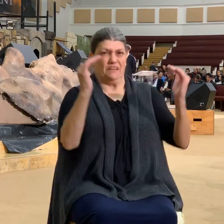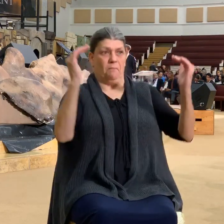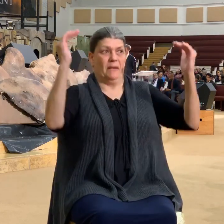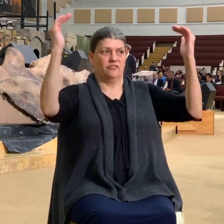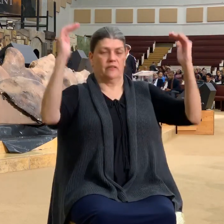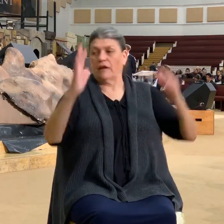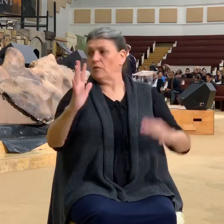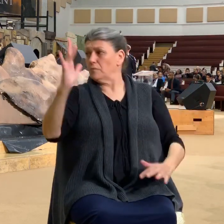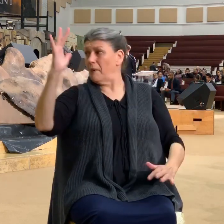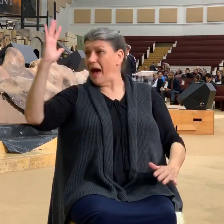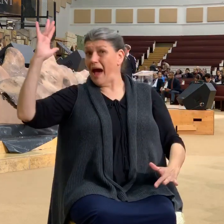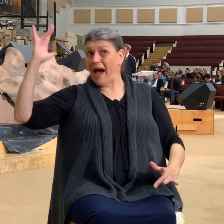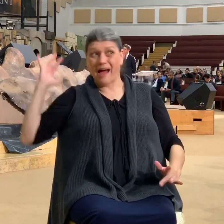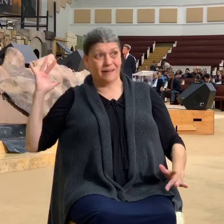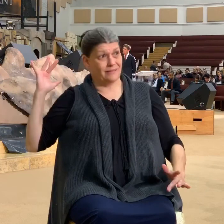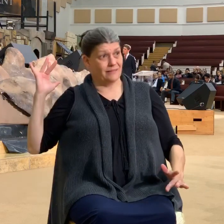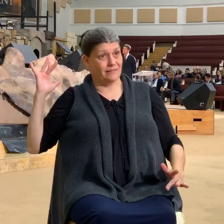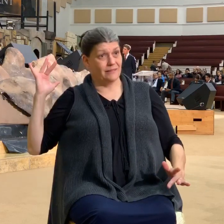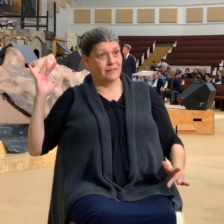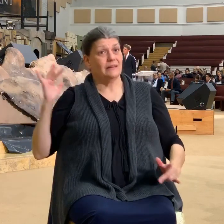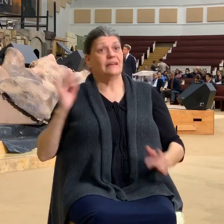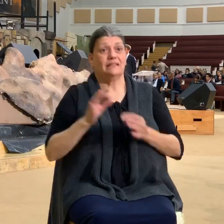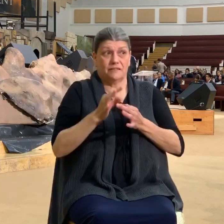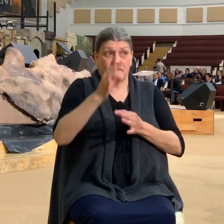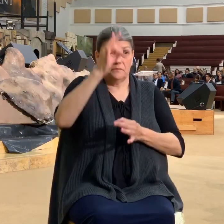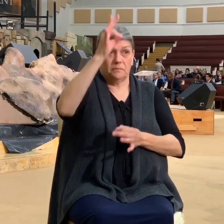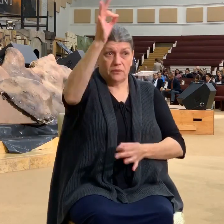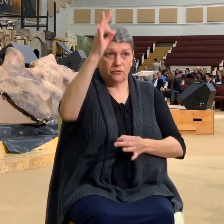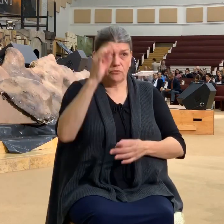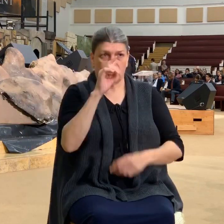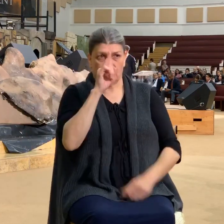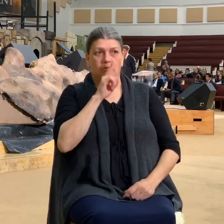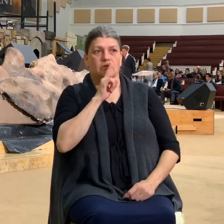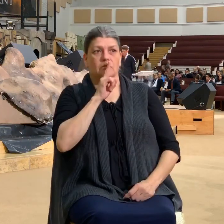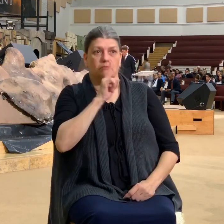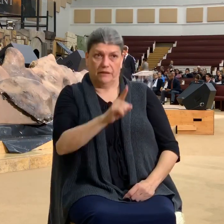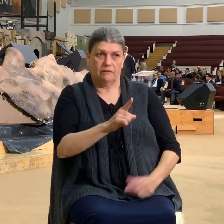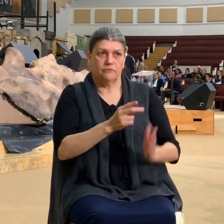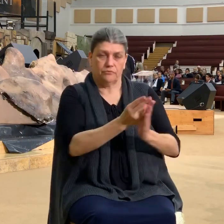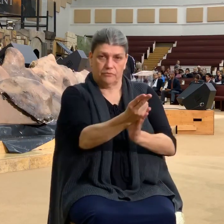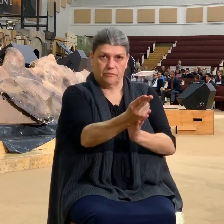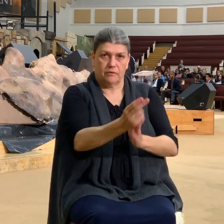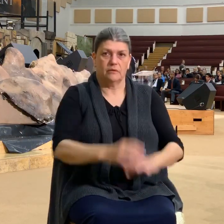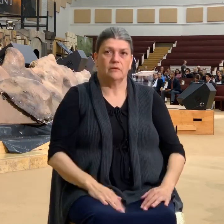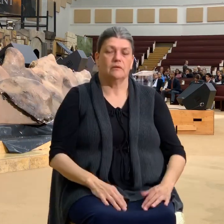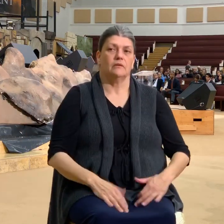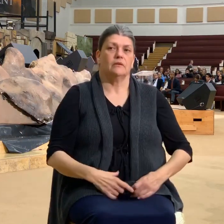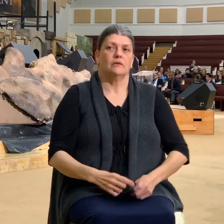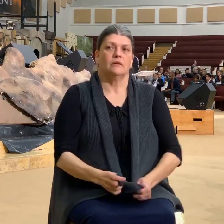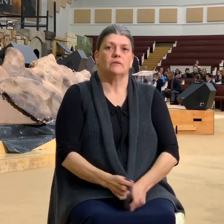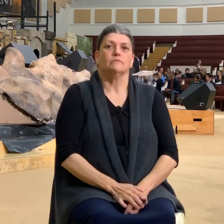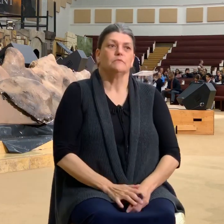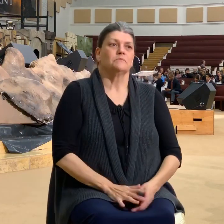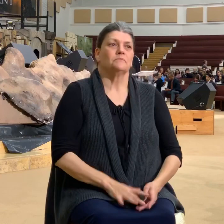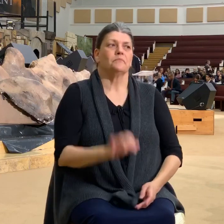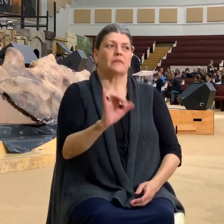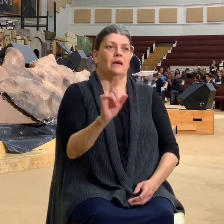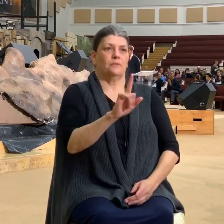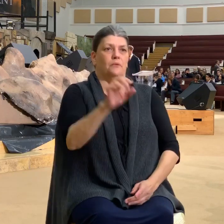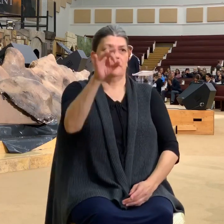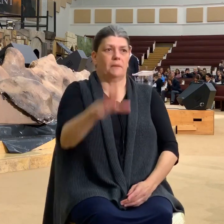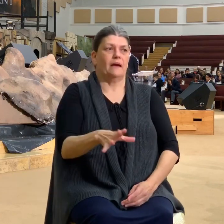back to antiquity. That's a very spiritual reality. So that's where your